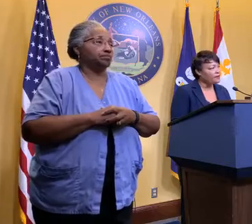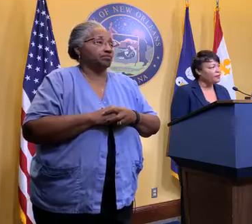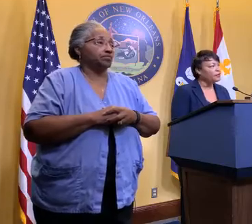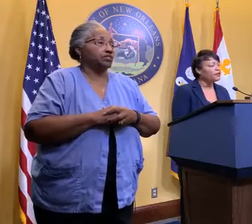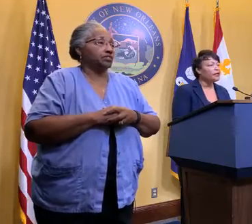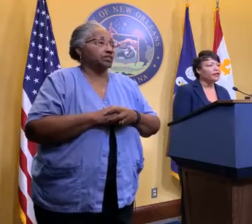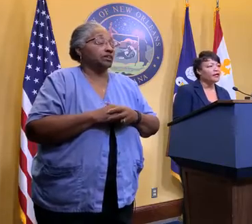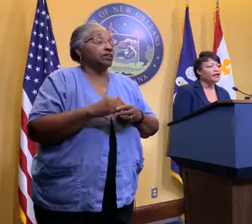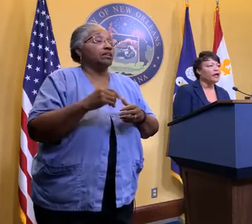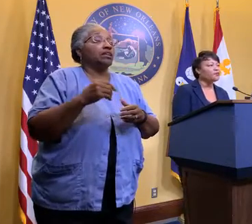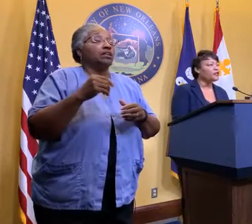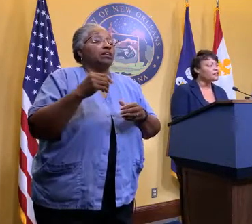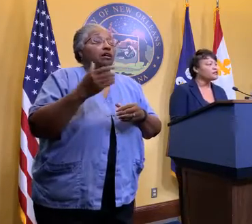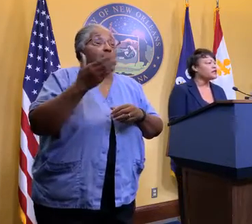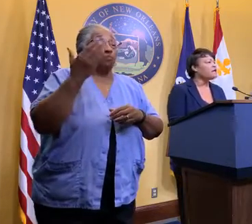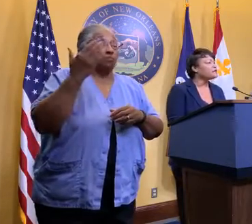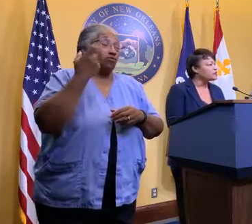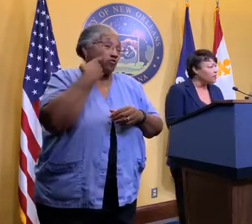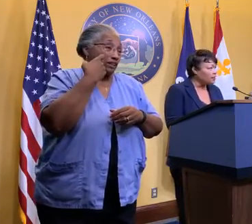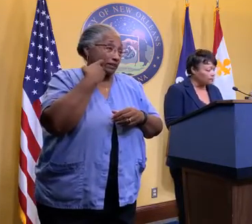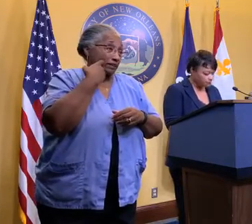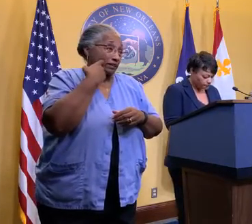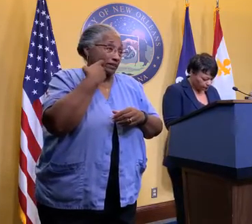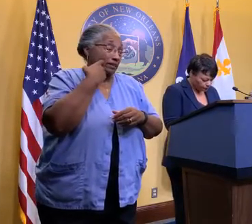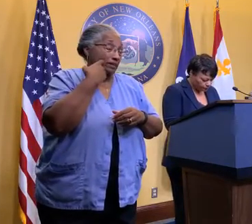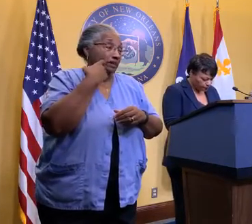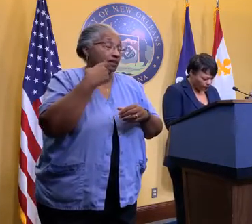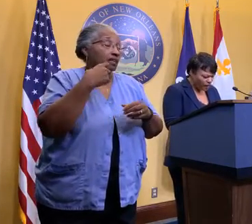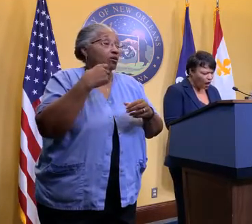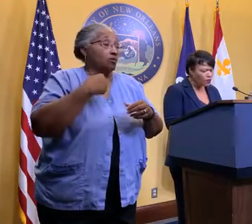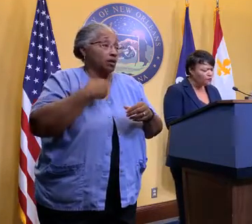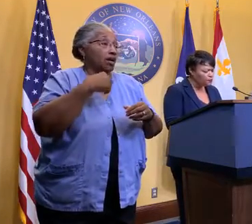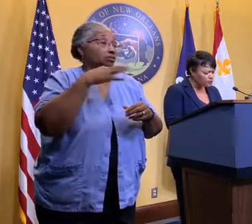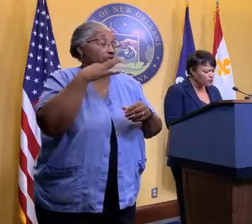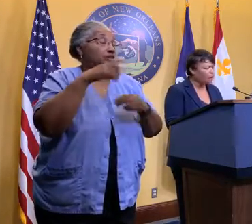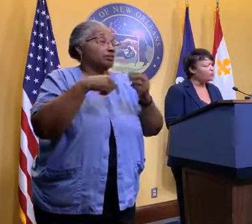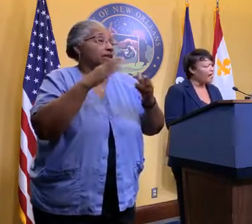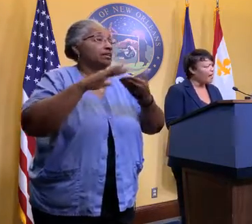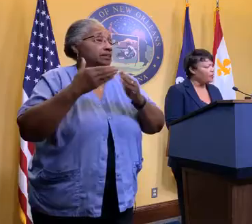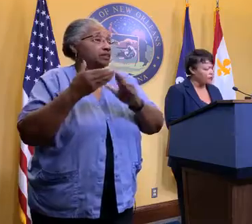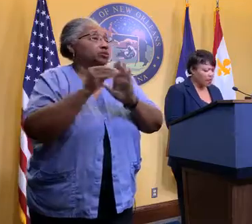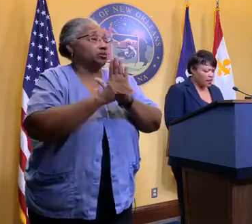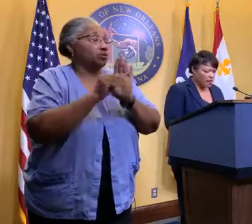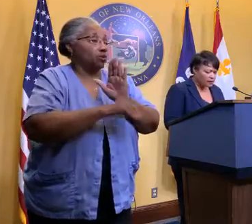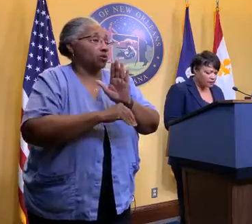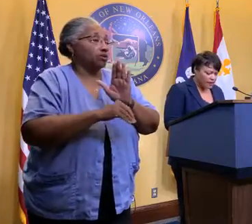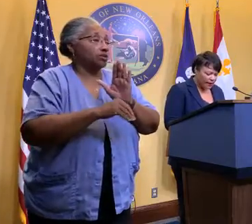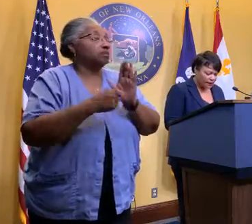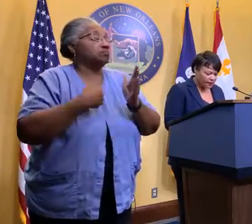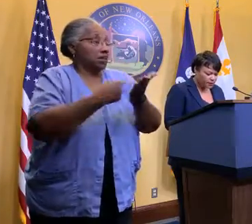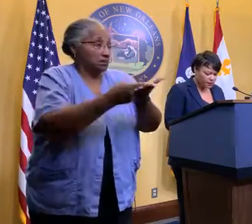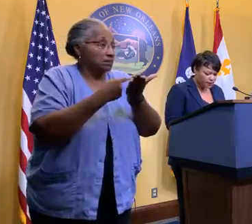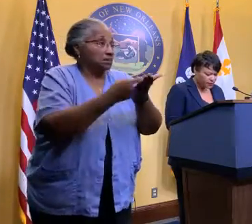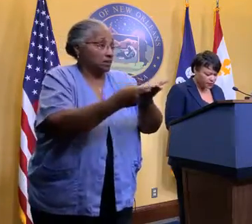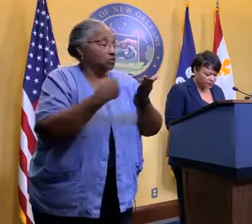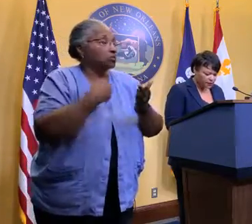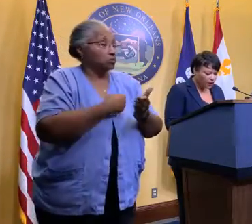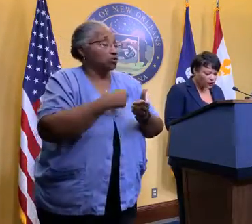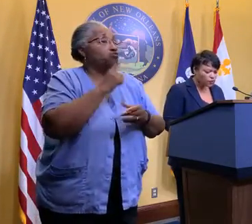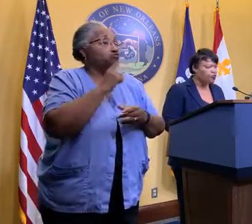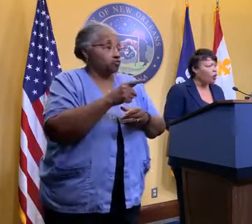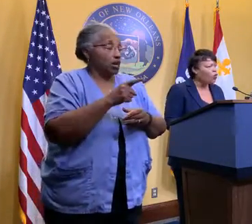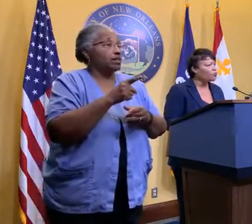I made that very clear in a recent State of the City, how we've really doubled down and taken just